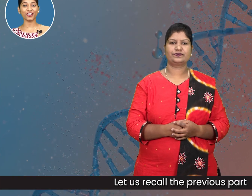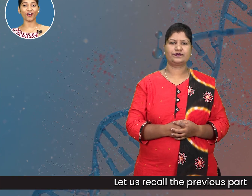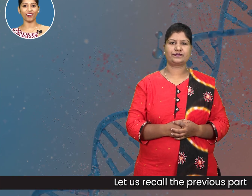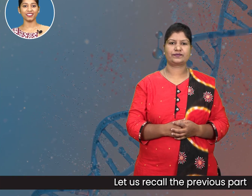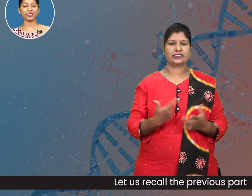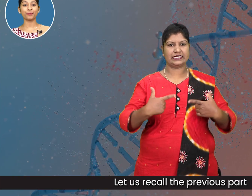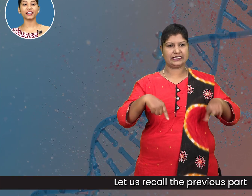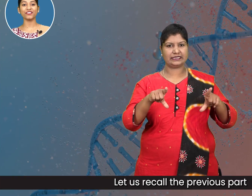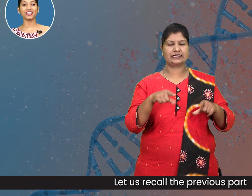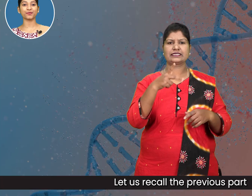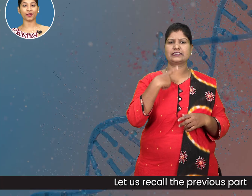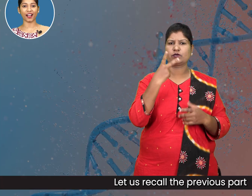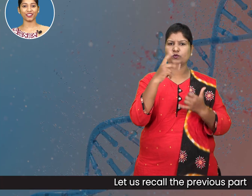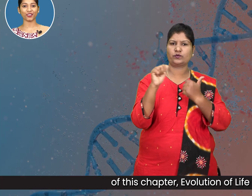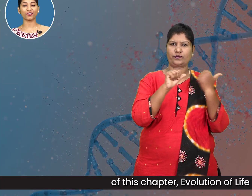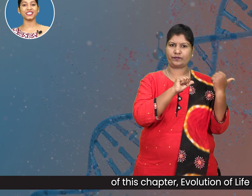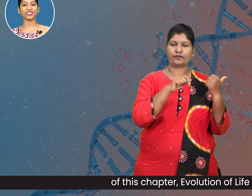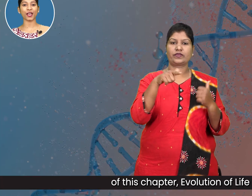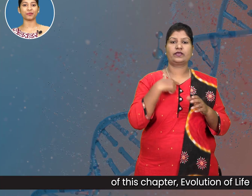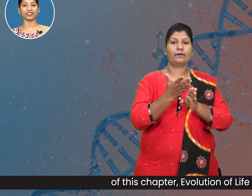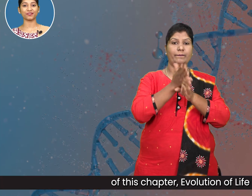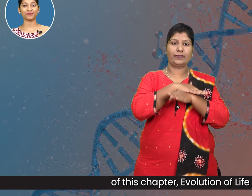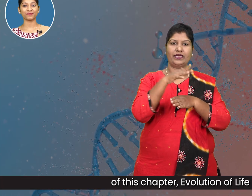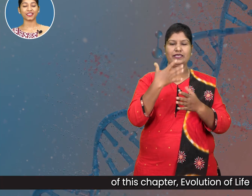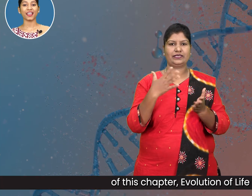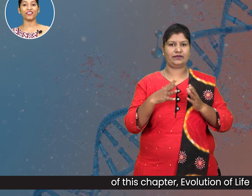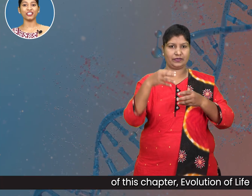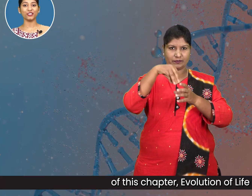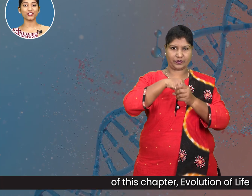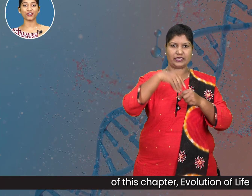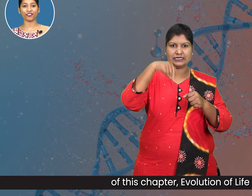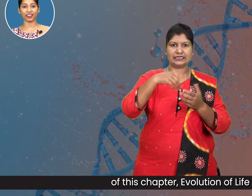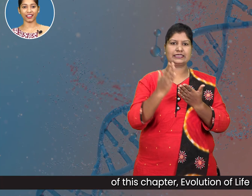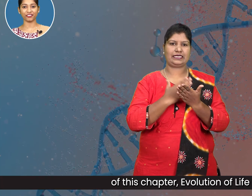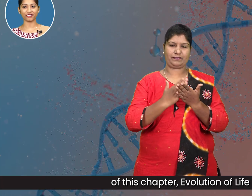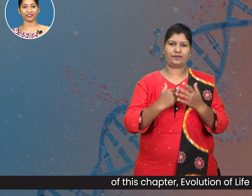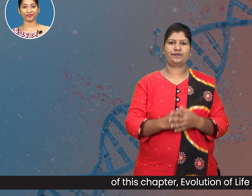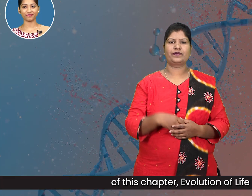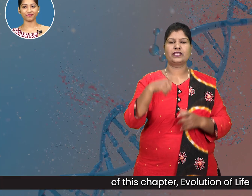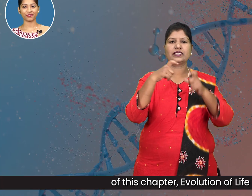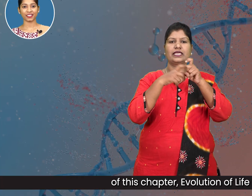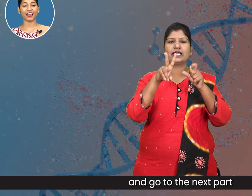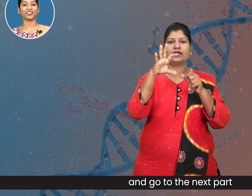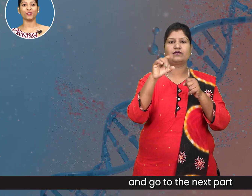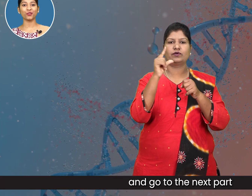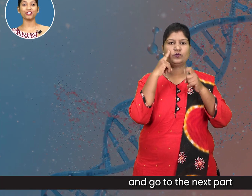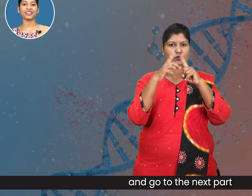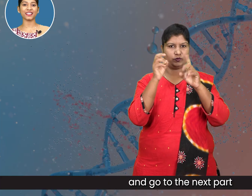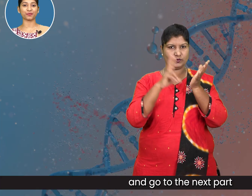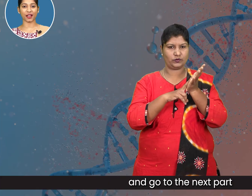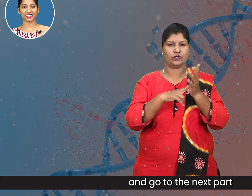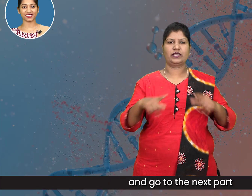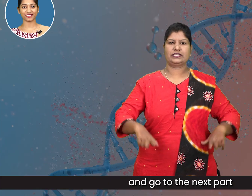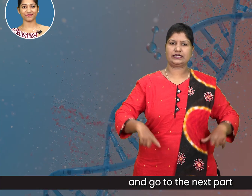Let us recall the previous part of this chapter, evolution of life, and go